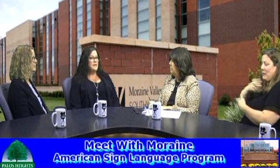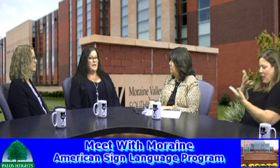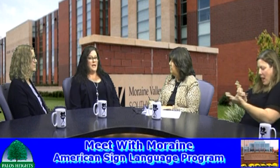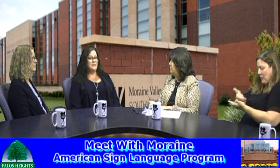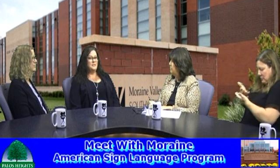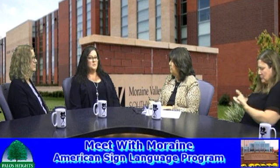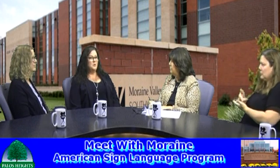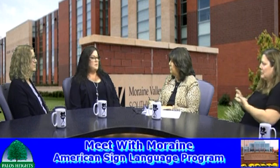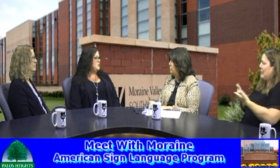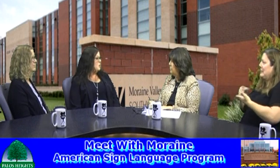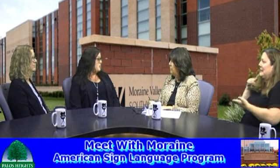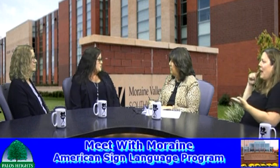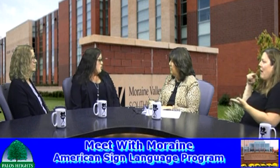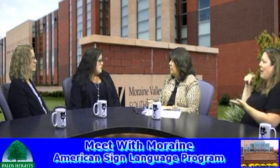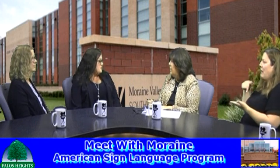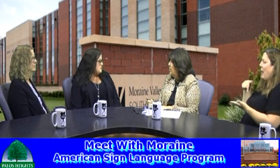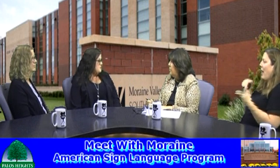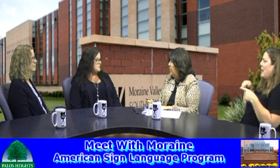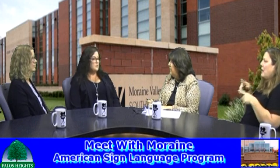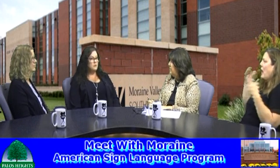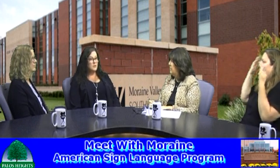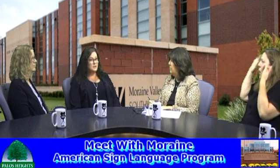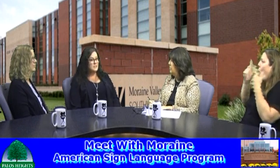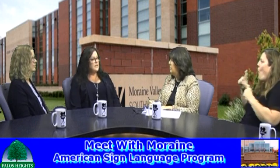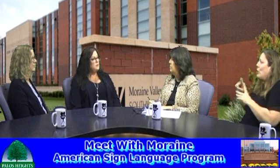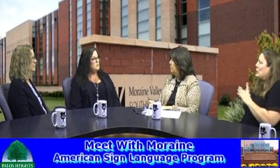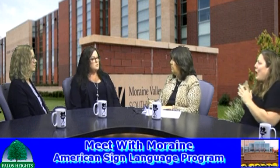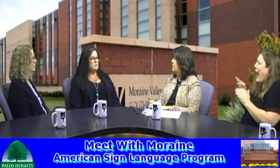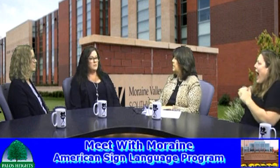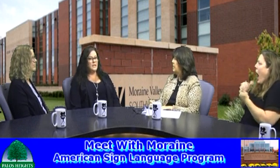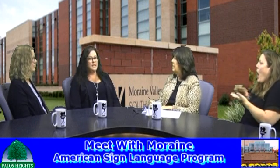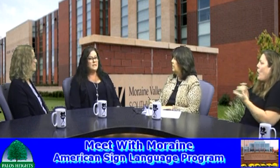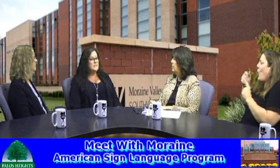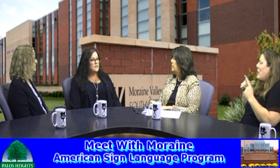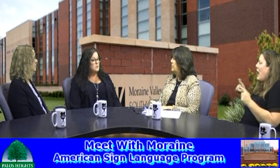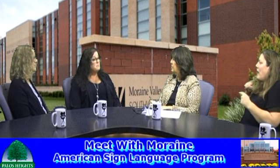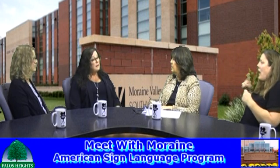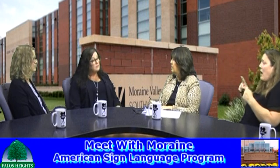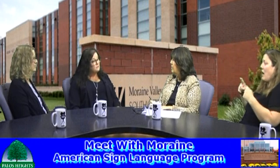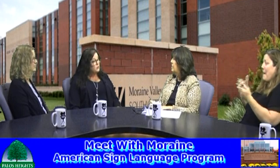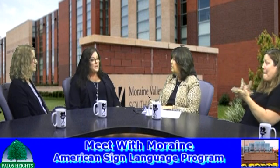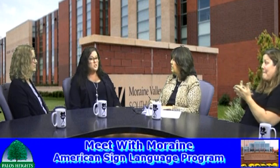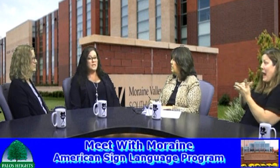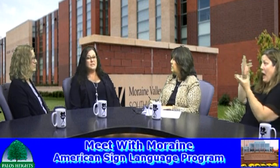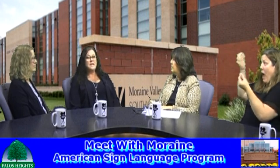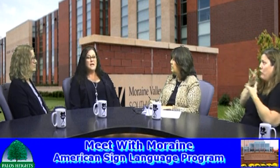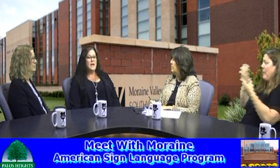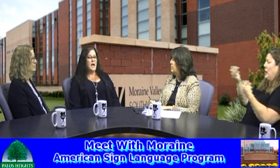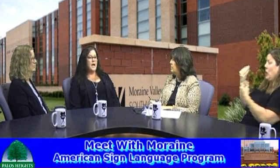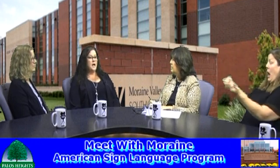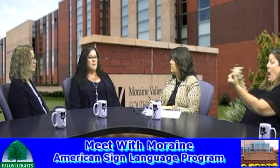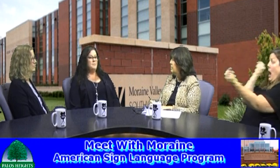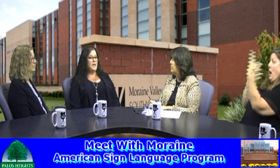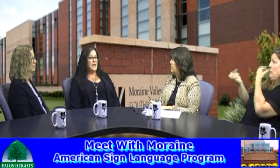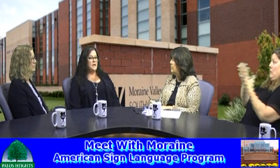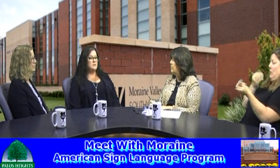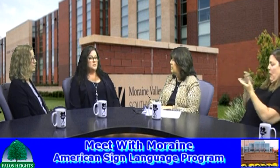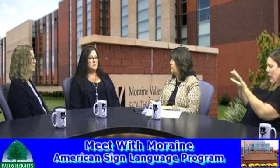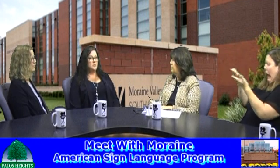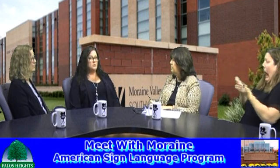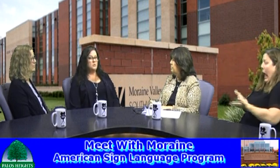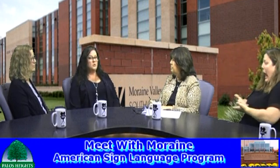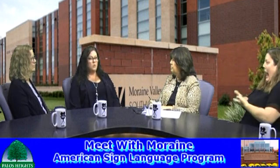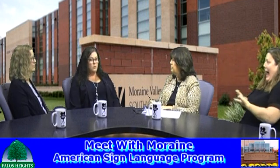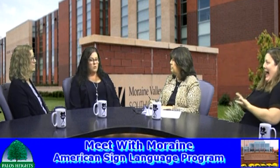and you don't even know where to start. To start learning this language, you're getting inundated with medical information.